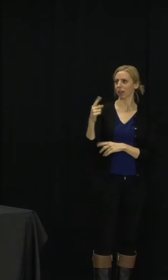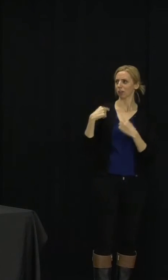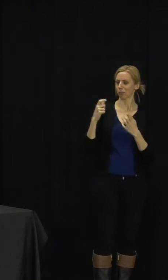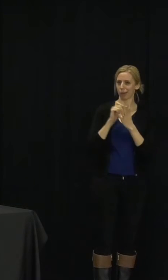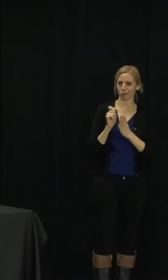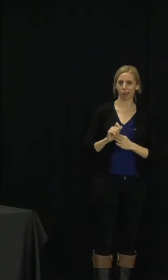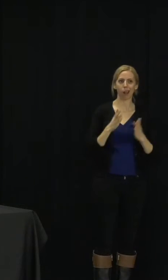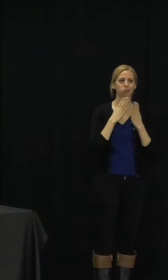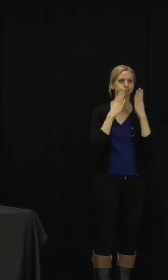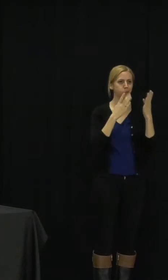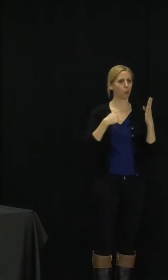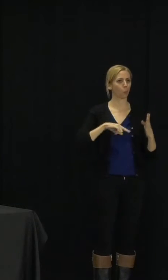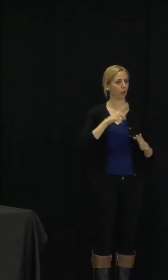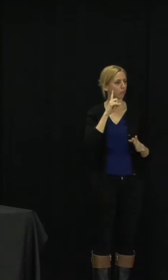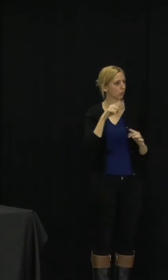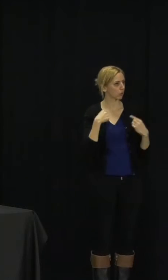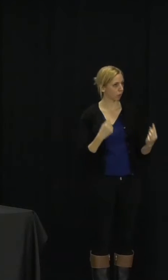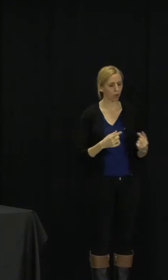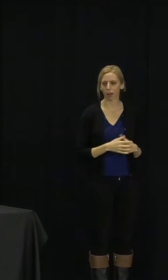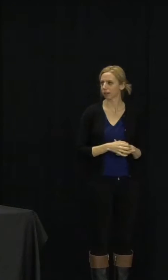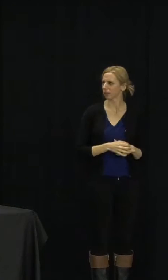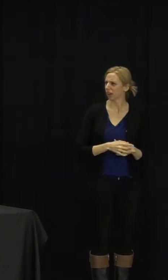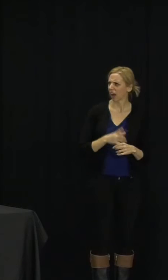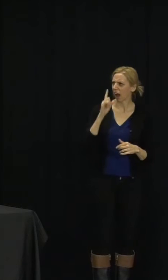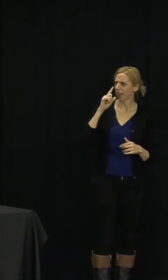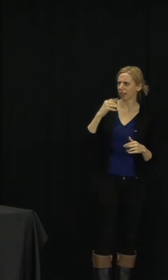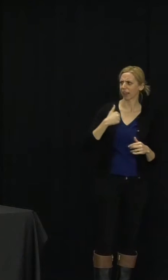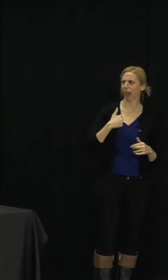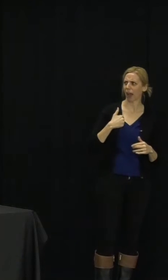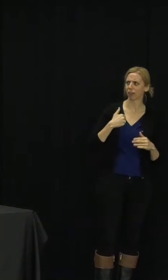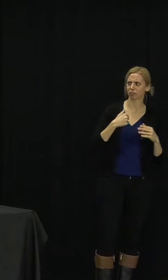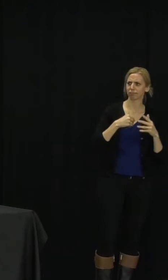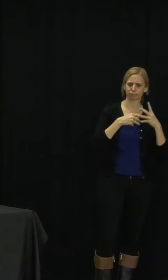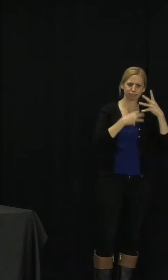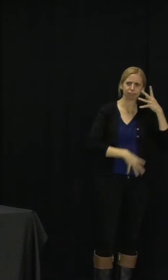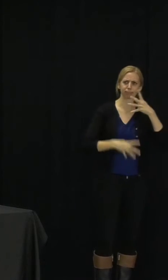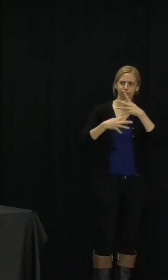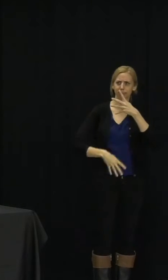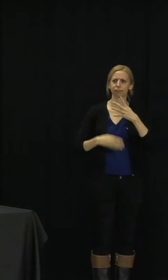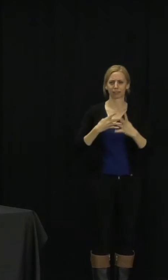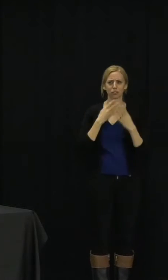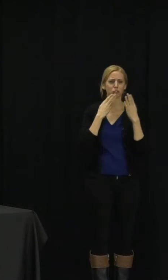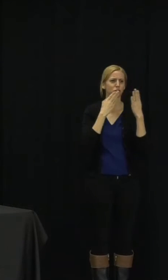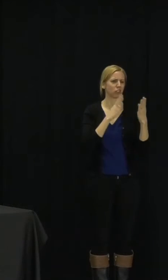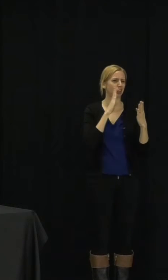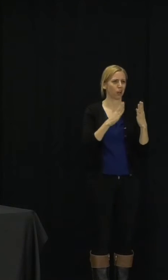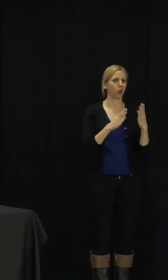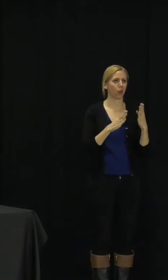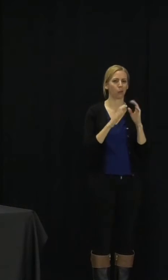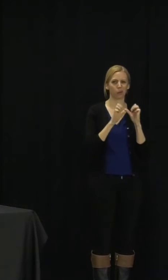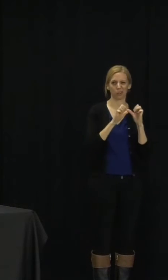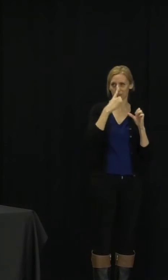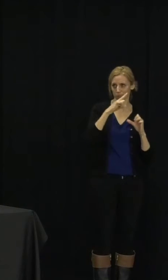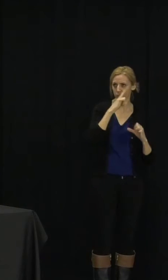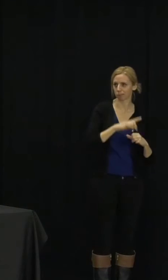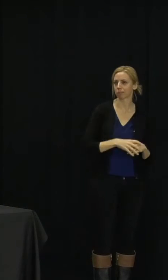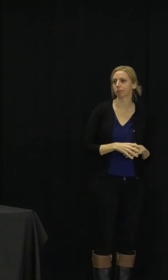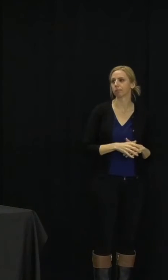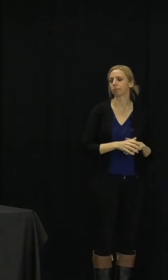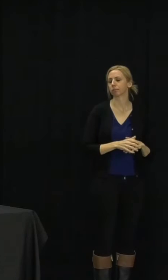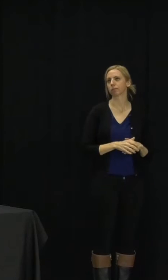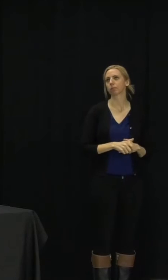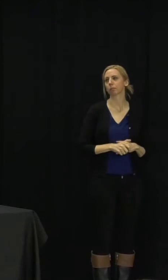major cultural institutions, but just in our climate in general, where all of us are being asked to do a lot for nothing or very little,